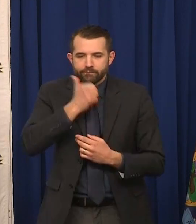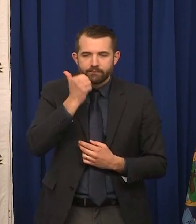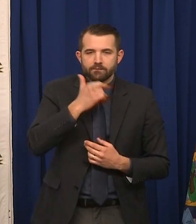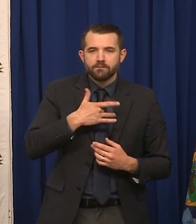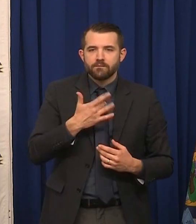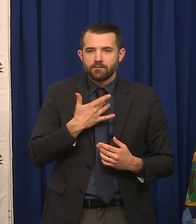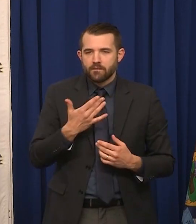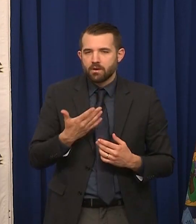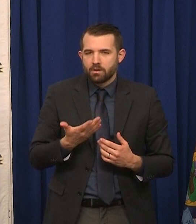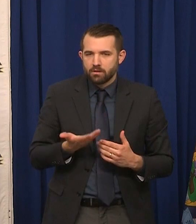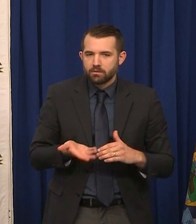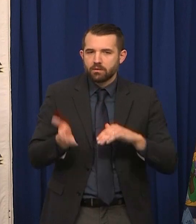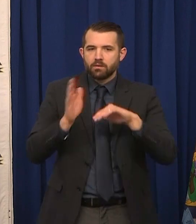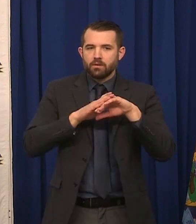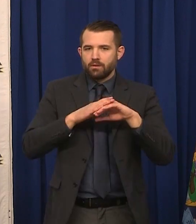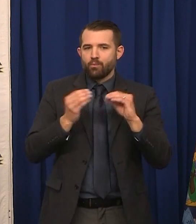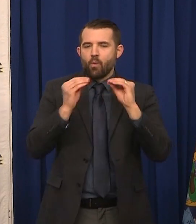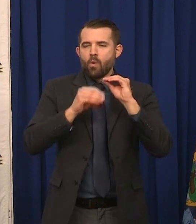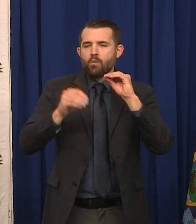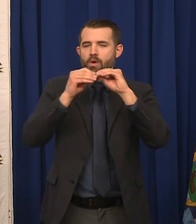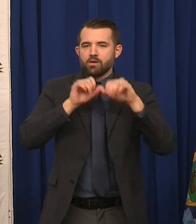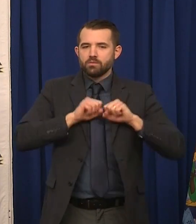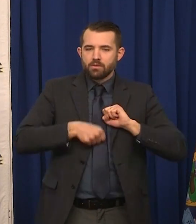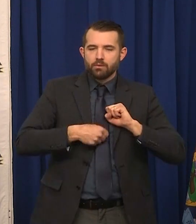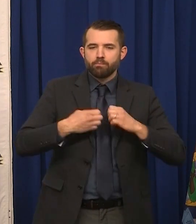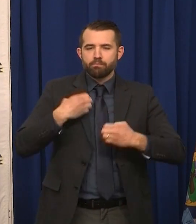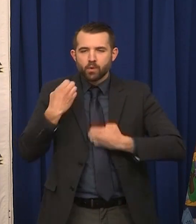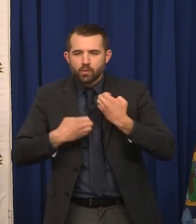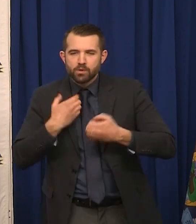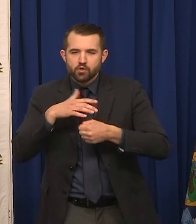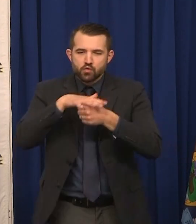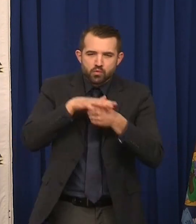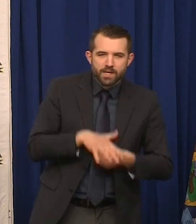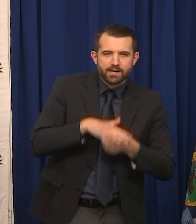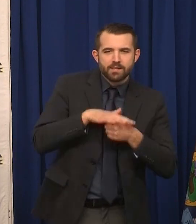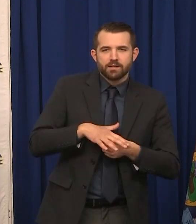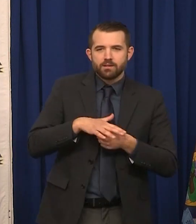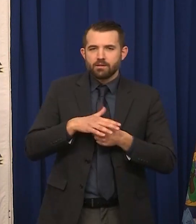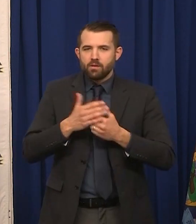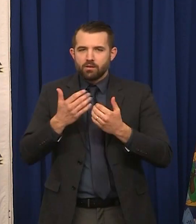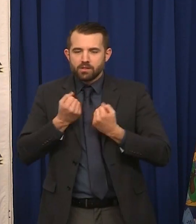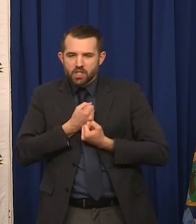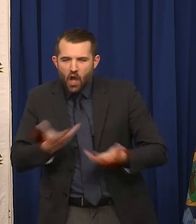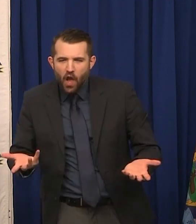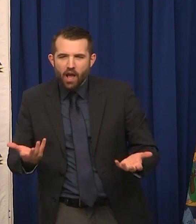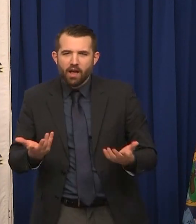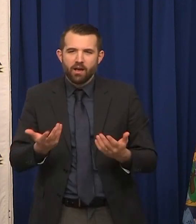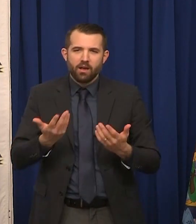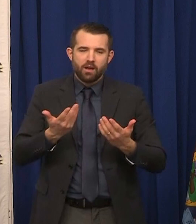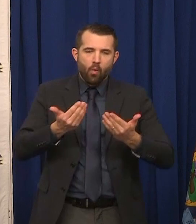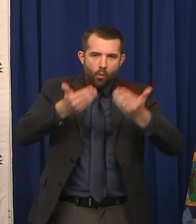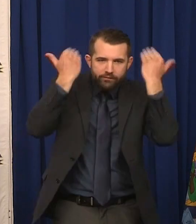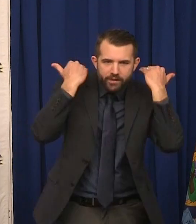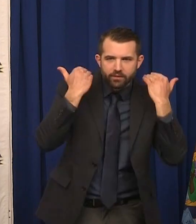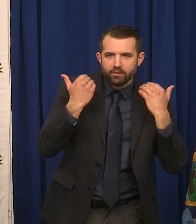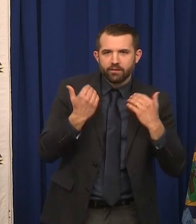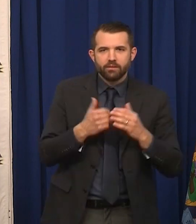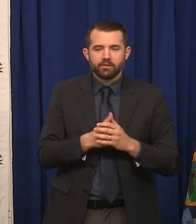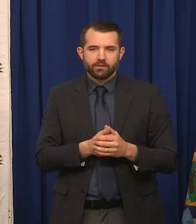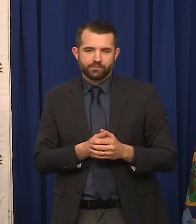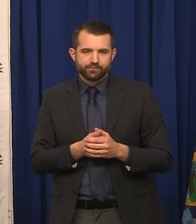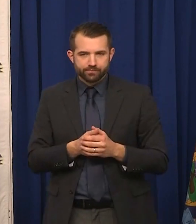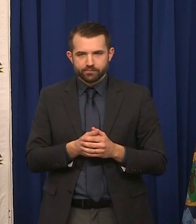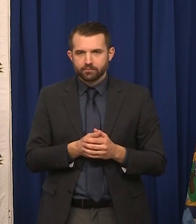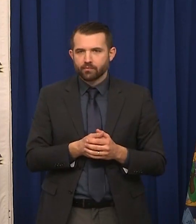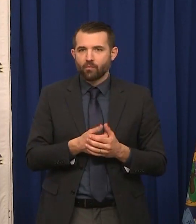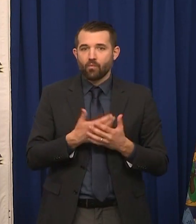talking to friends of mine, can be just as great as any other piece of this. So Don, we'll get you more and better data about